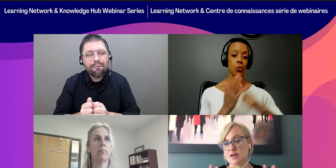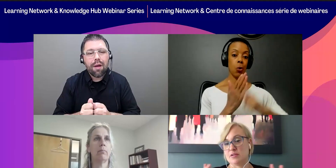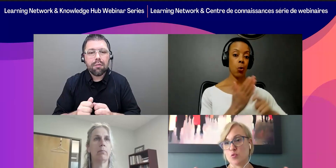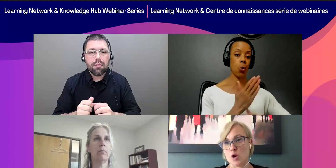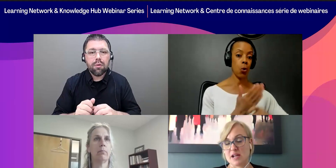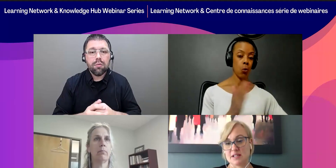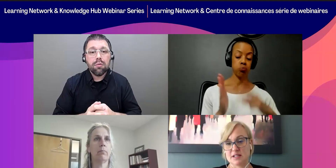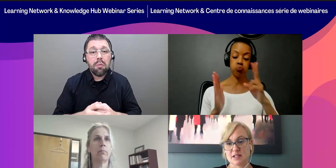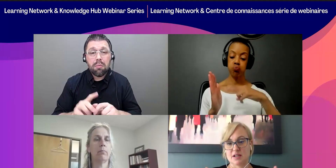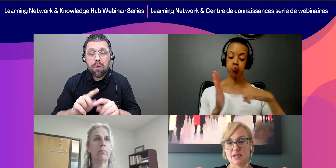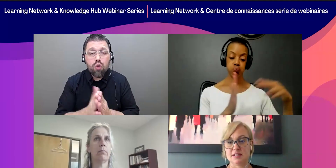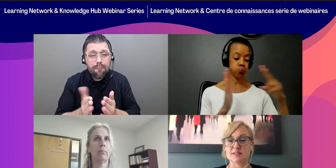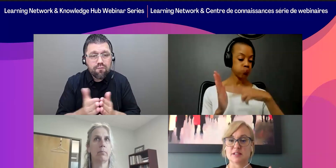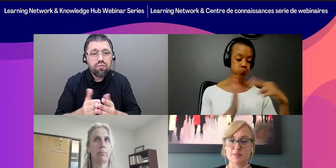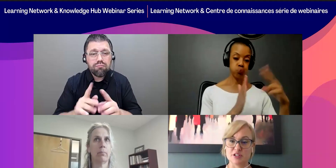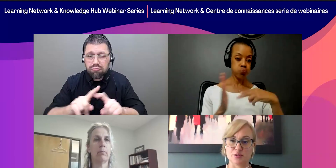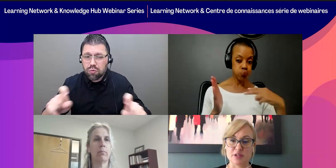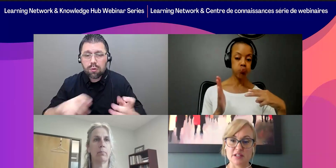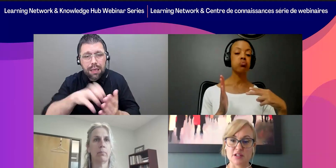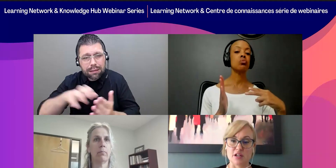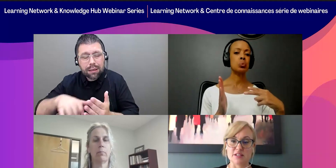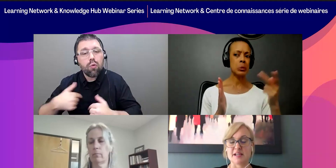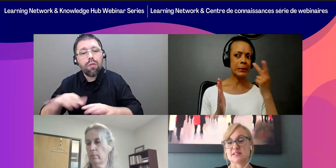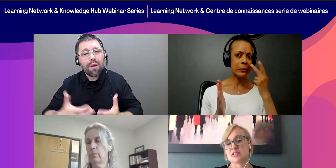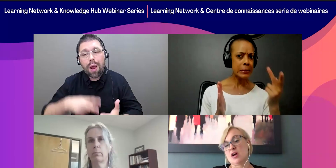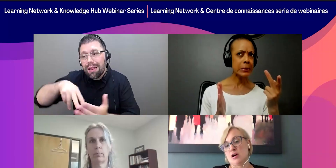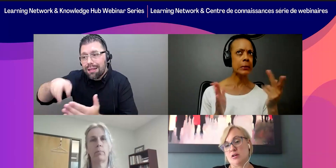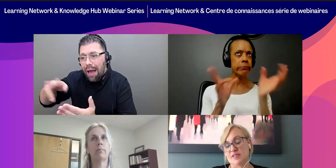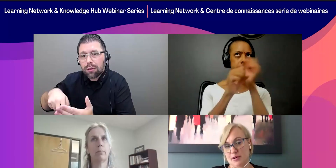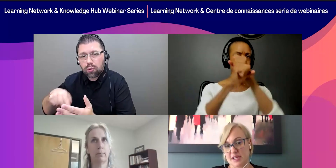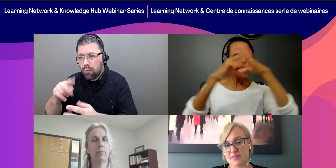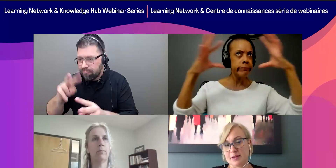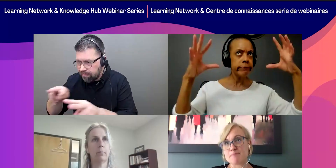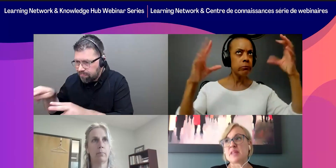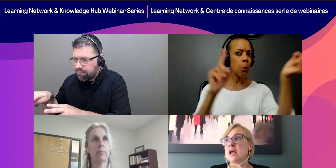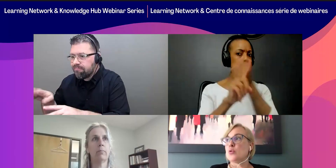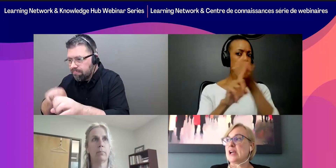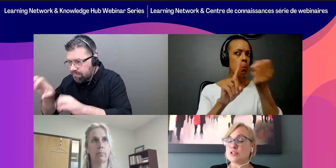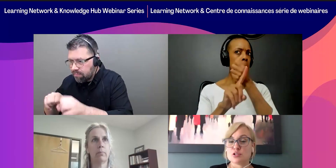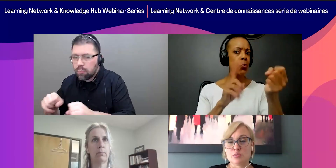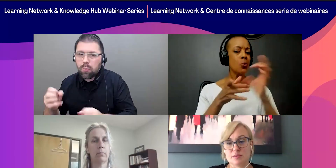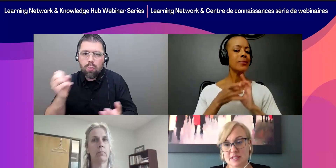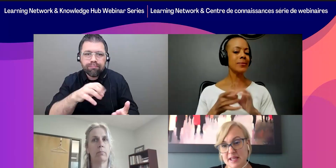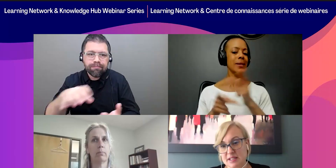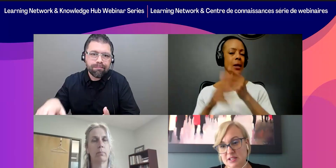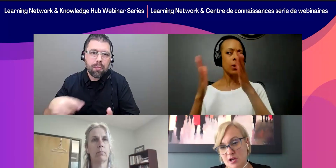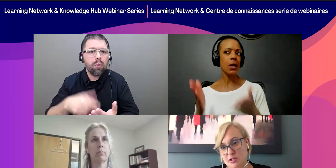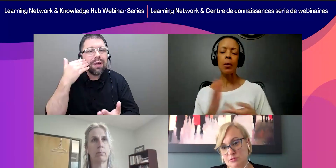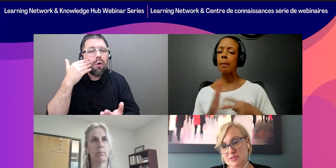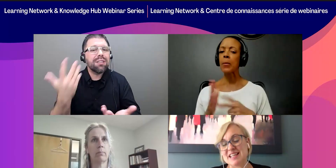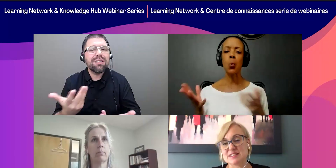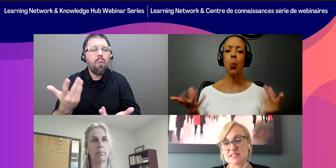good feel of what is mistreatment in the context of caregiving. We also